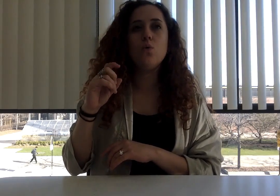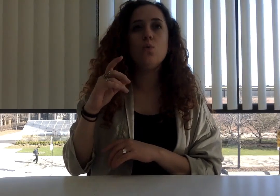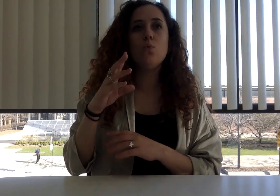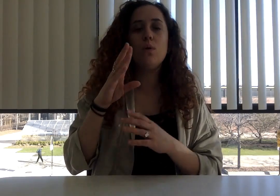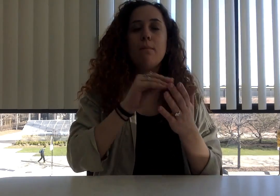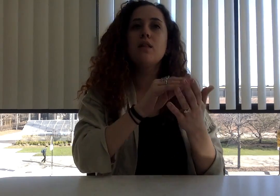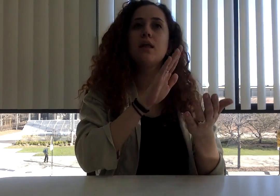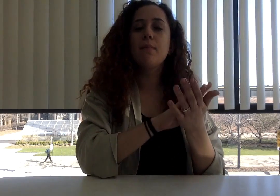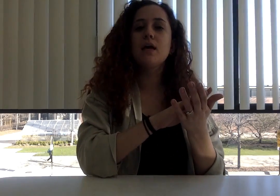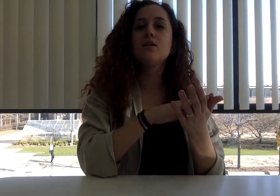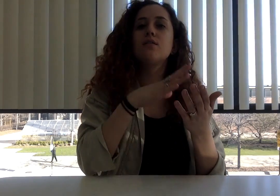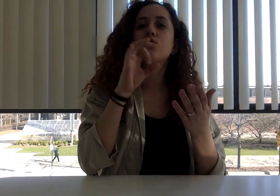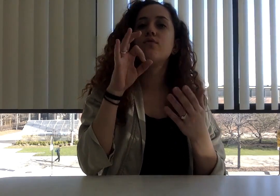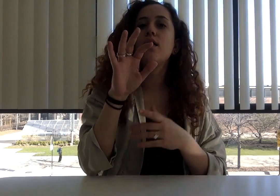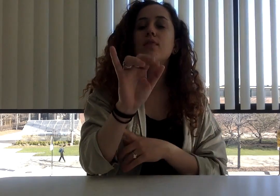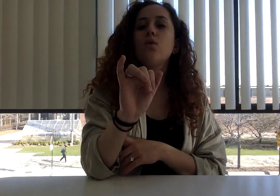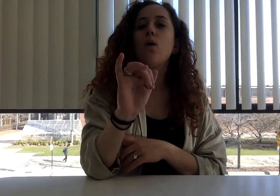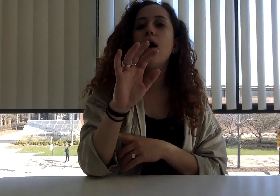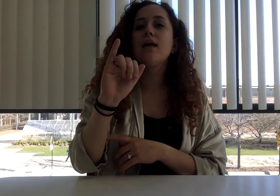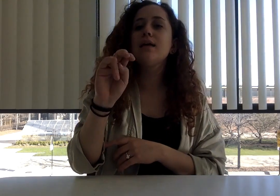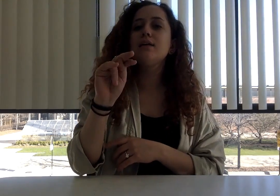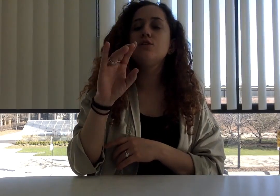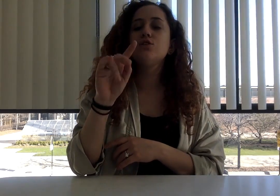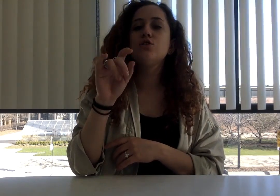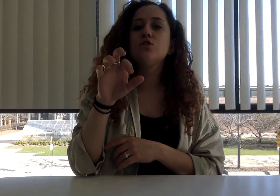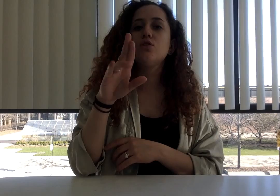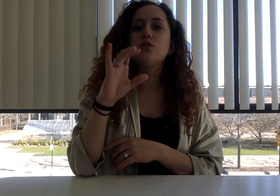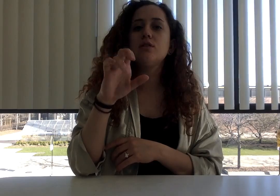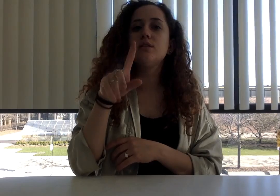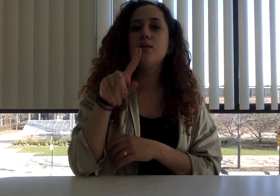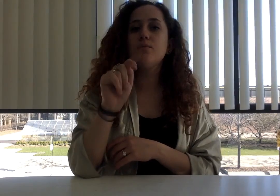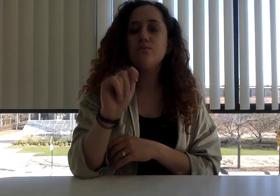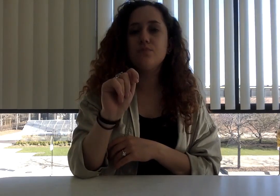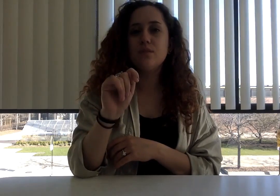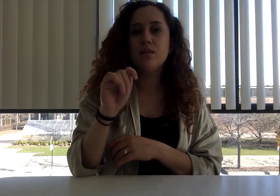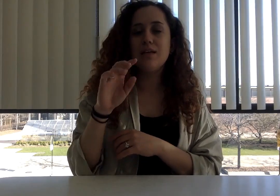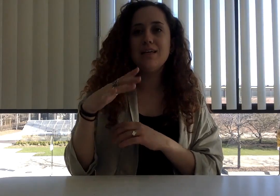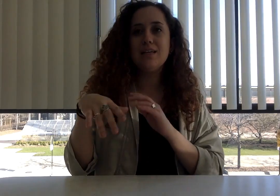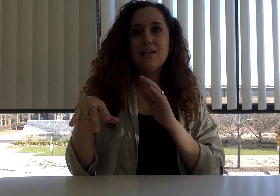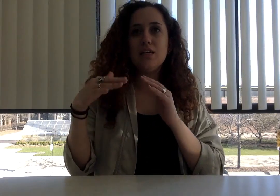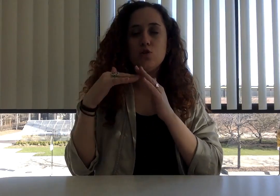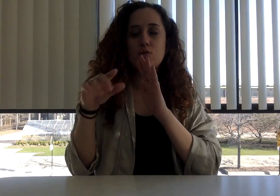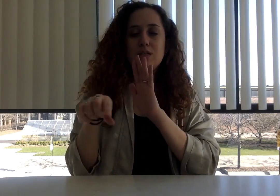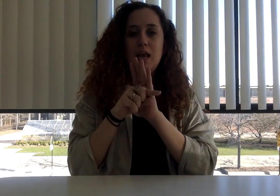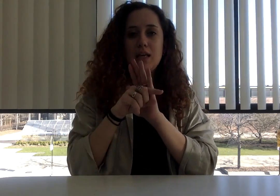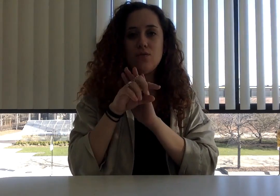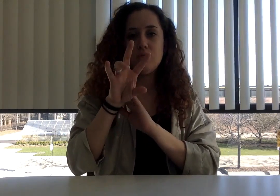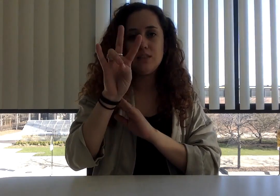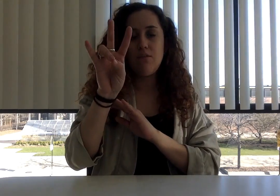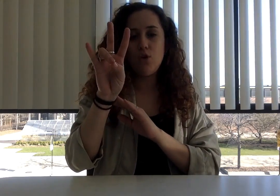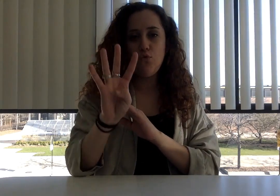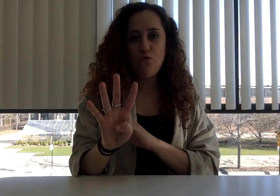y-intercept is negative 7 over 4. That one inequality, provided you told me y is greater